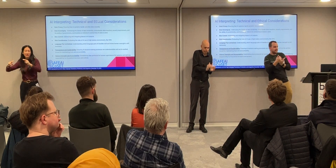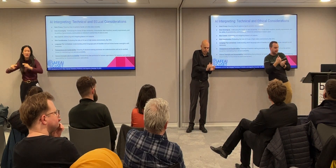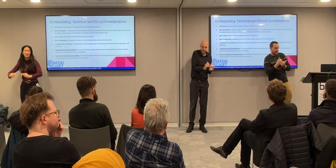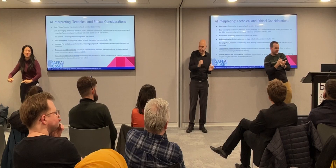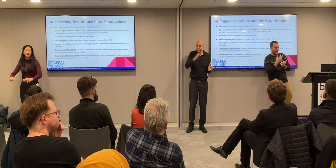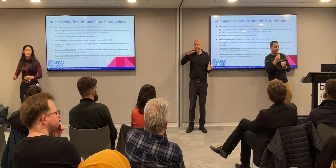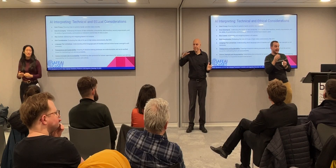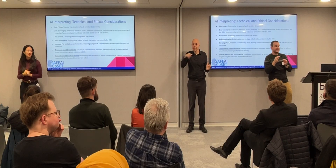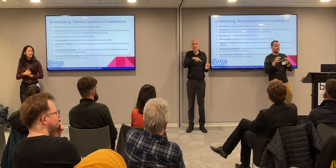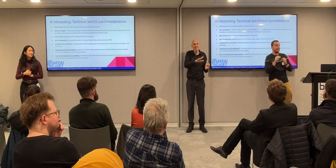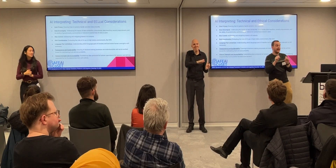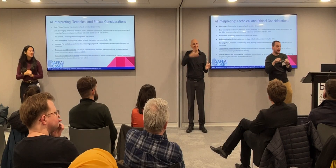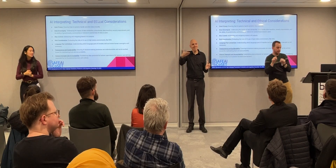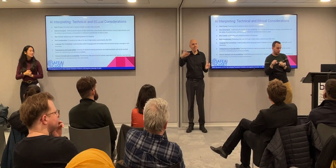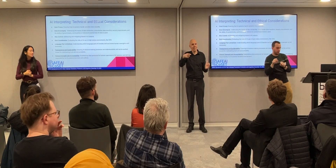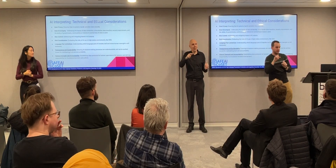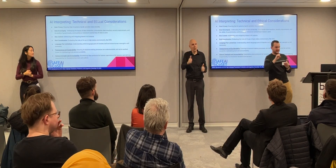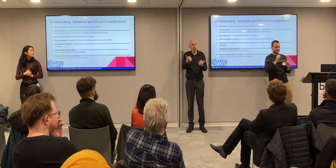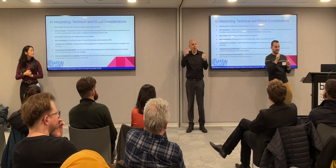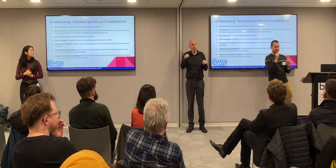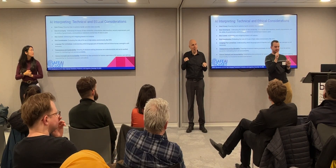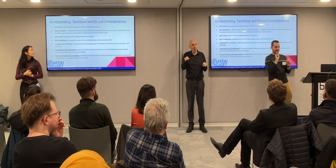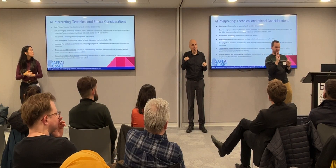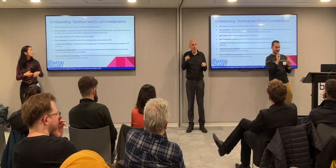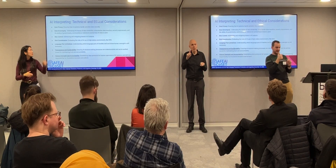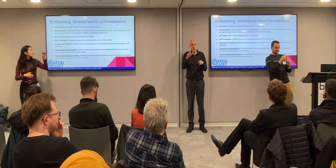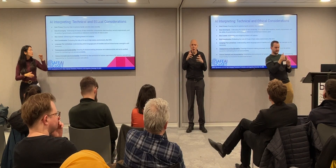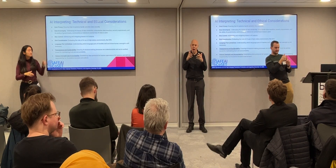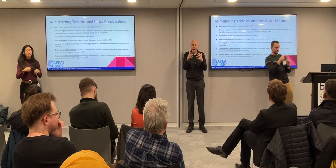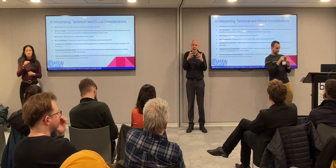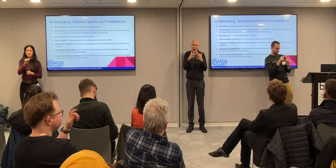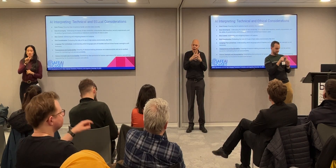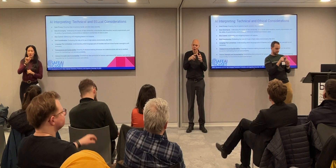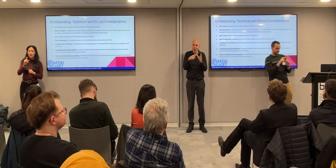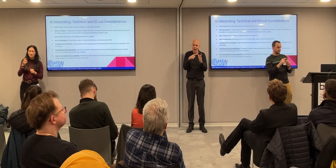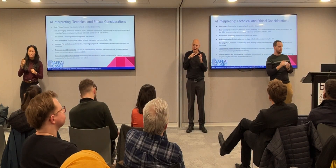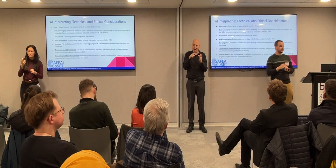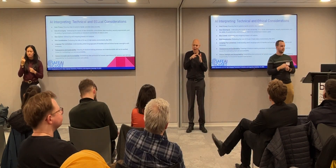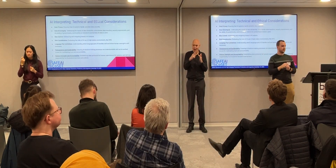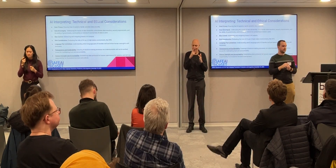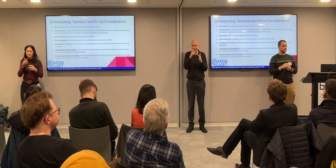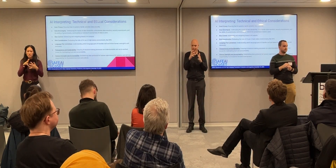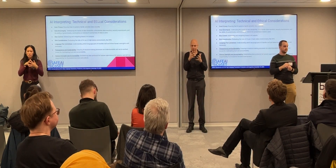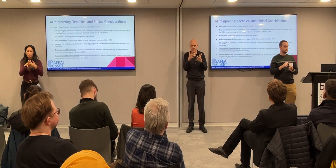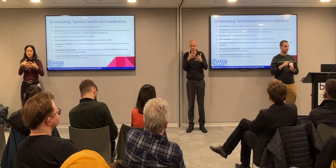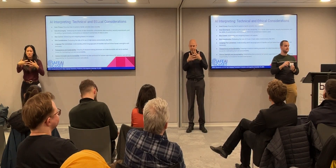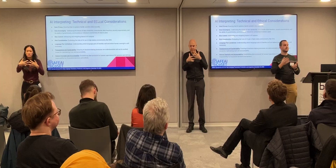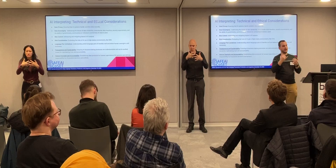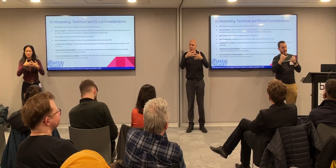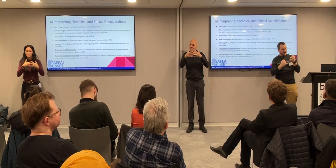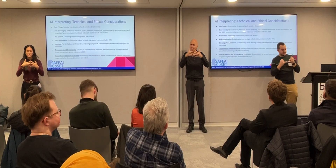How does AI itself deal with transparency and explainability?